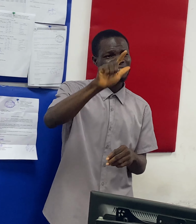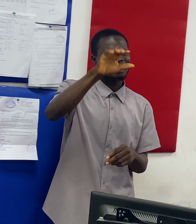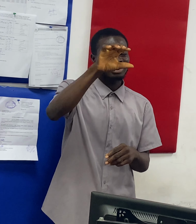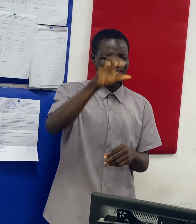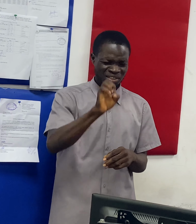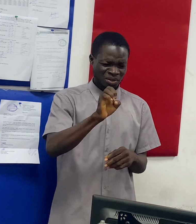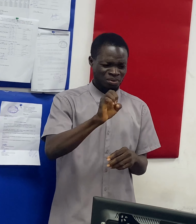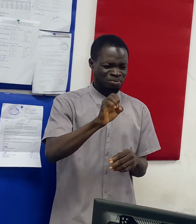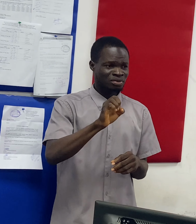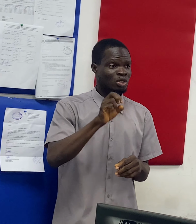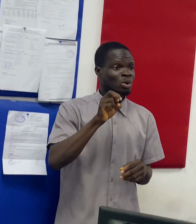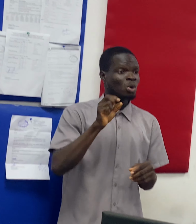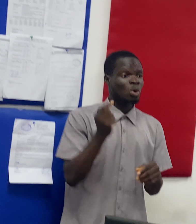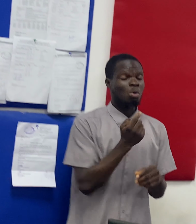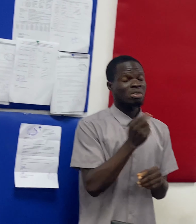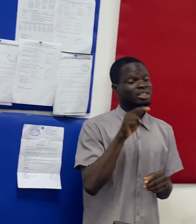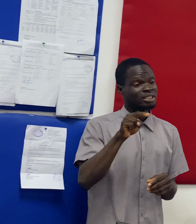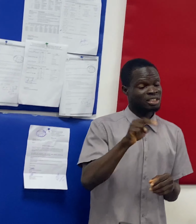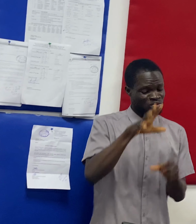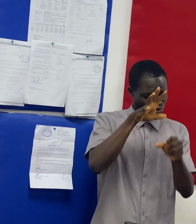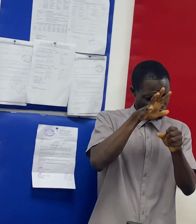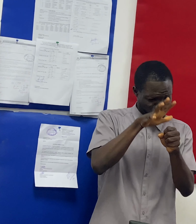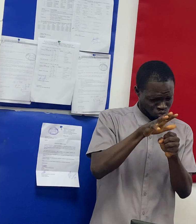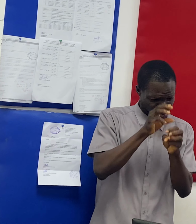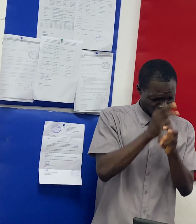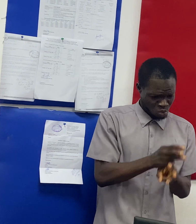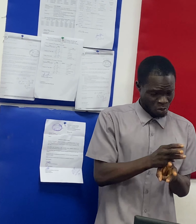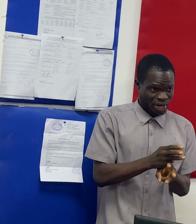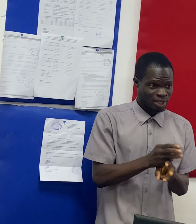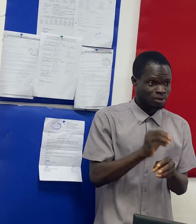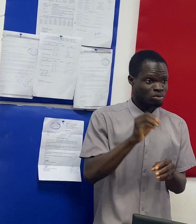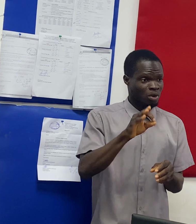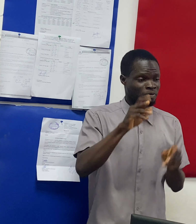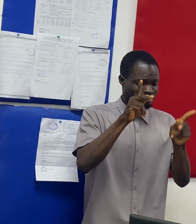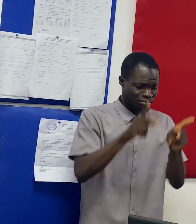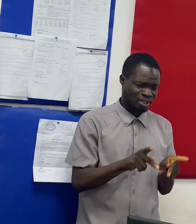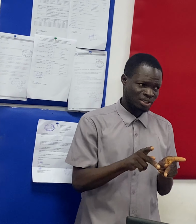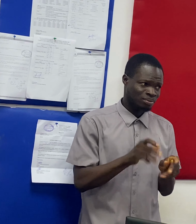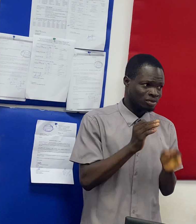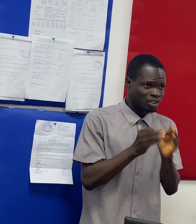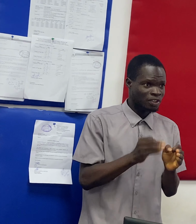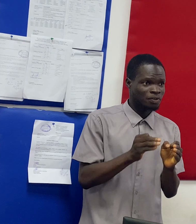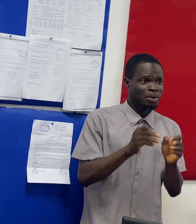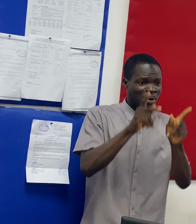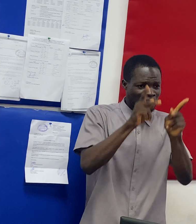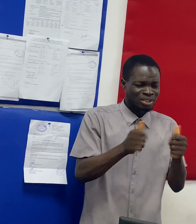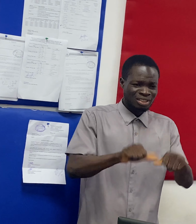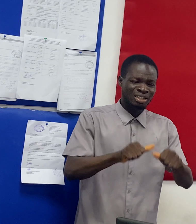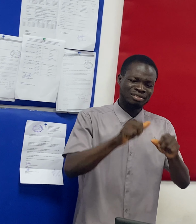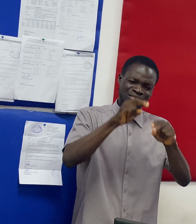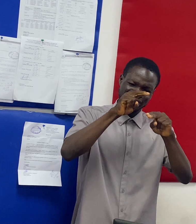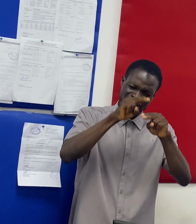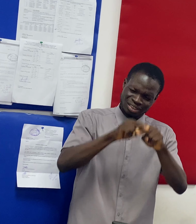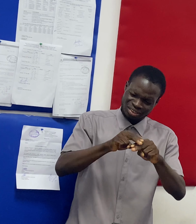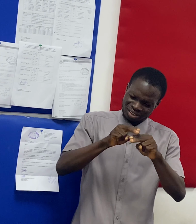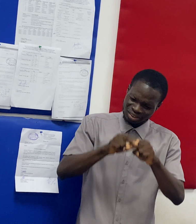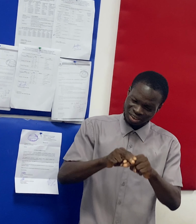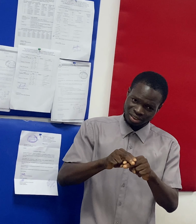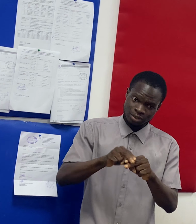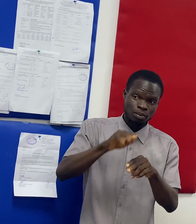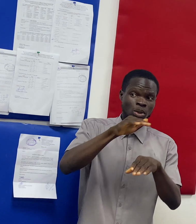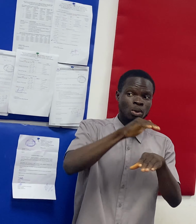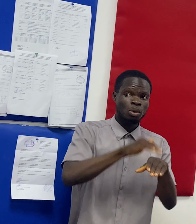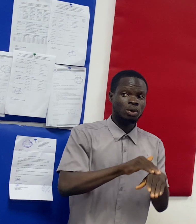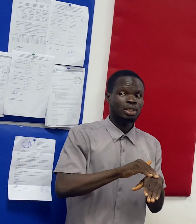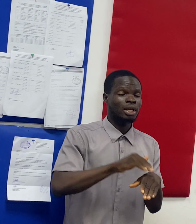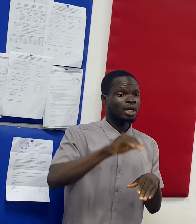the person. So if the whole body is seated on the scale, we are good to go. Okay. And so for those who are amputated, you don't take